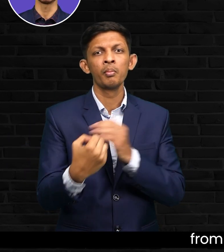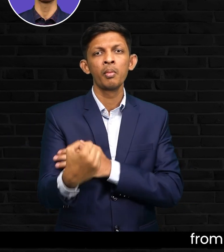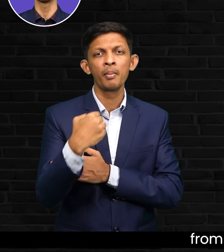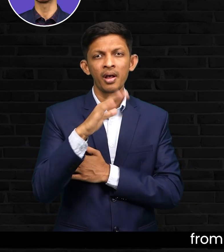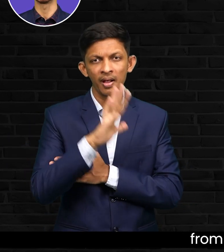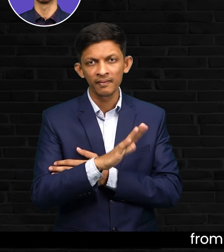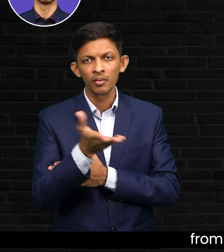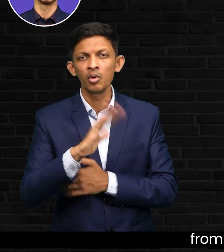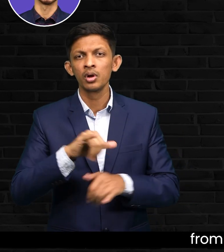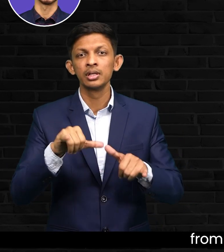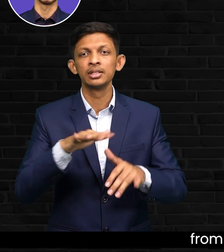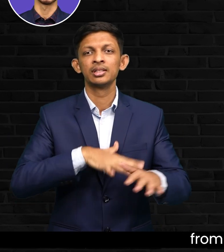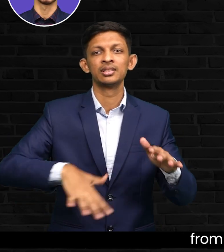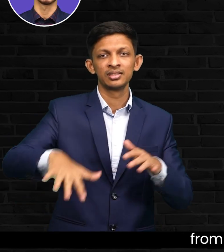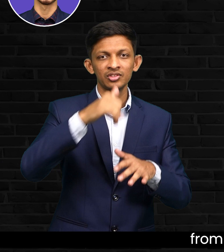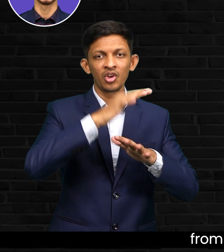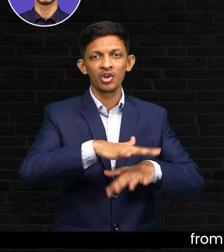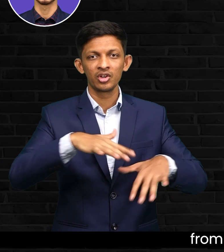the land to the sea.